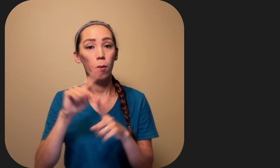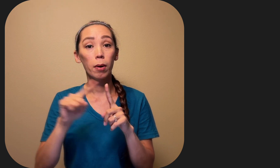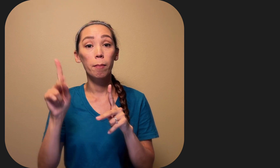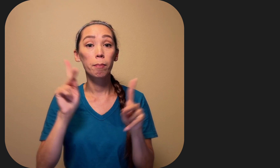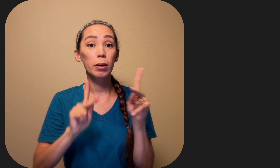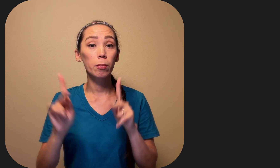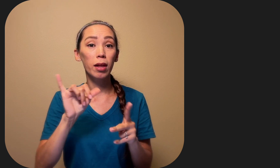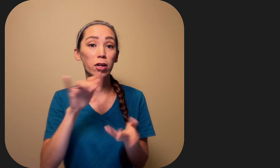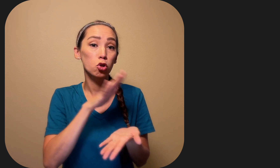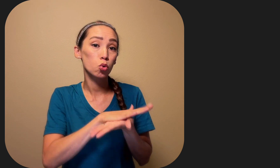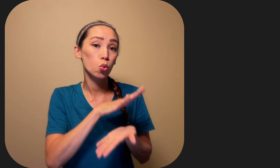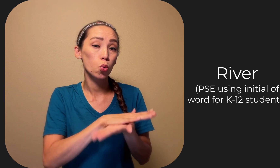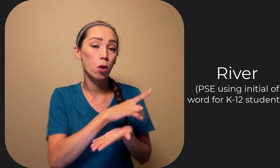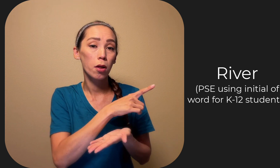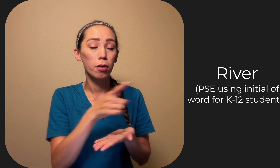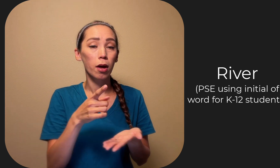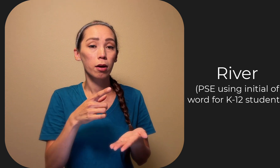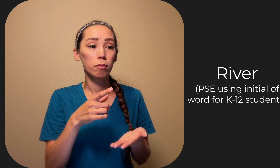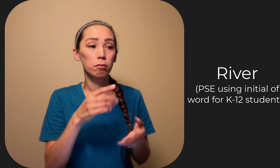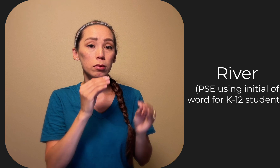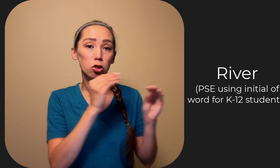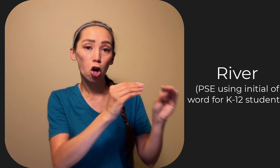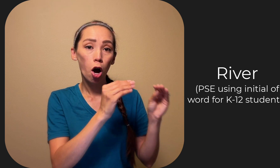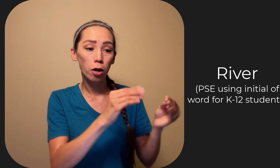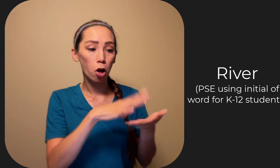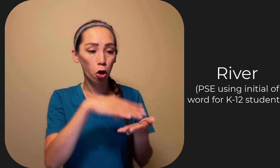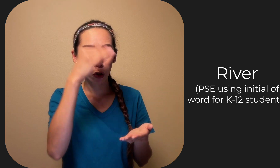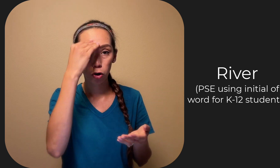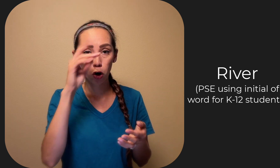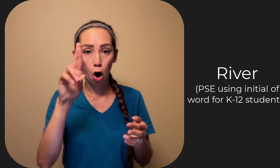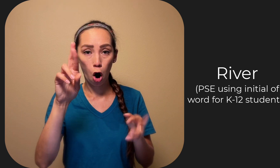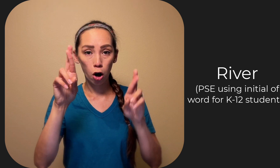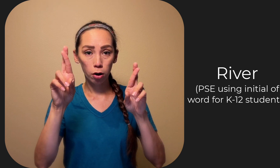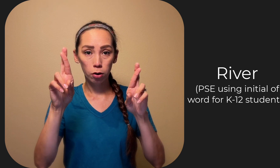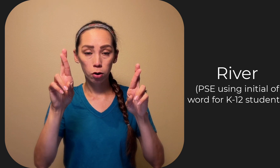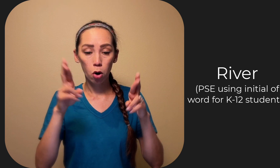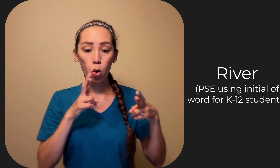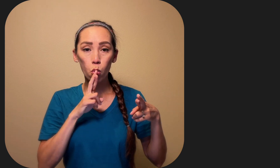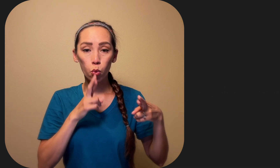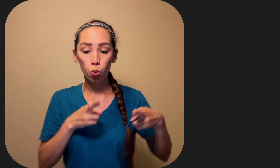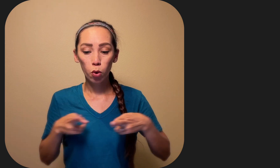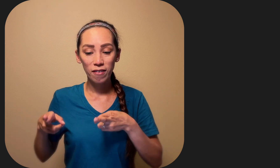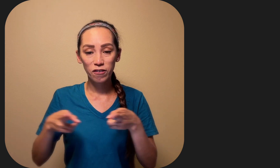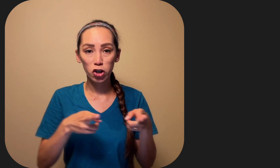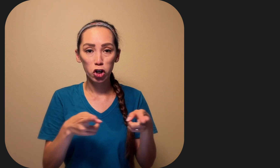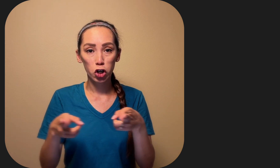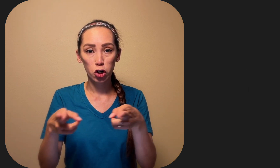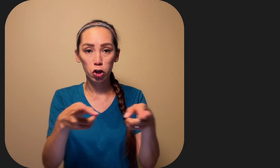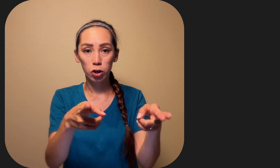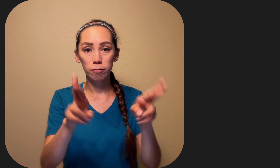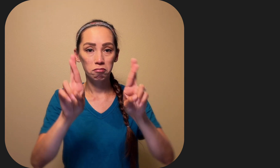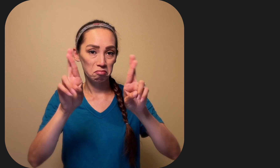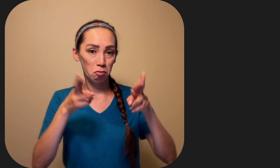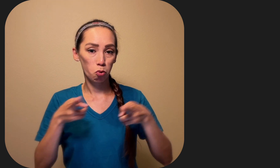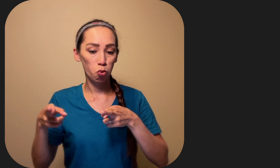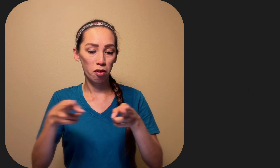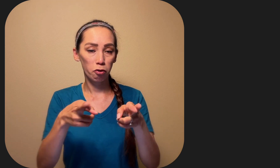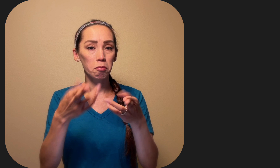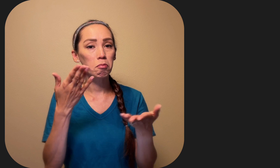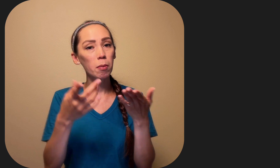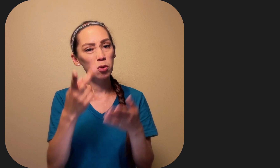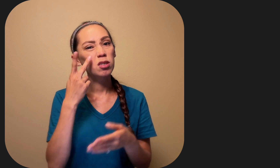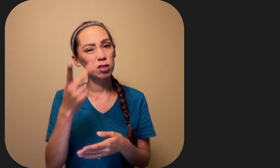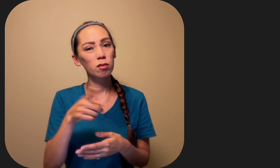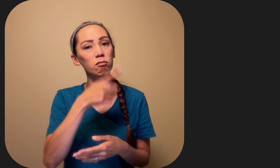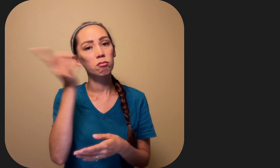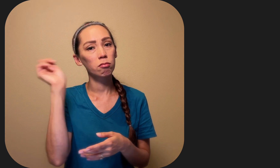not ASL, but people in schooling, they sometimes use the first initial of the letters, and they use the R's for